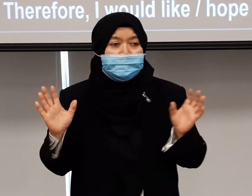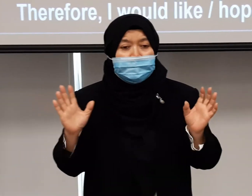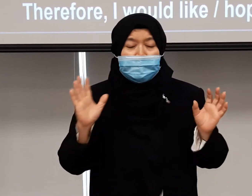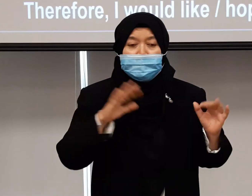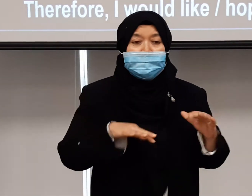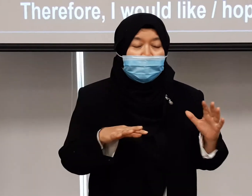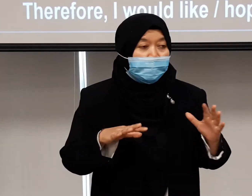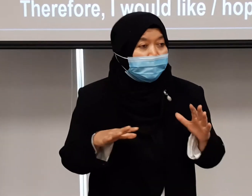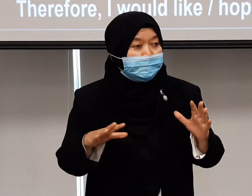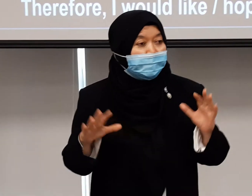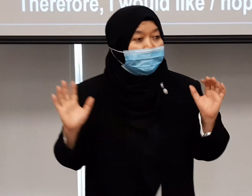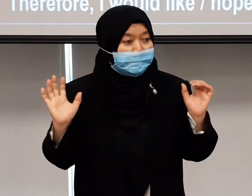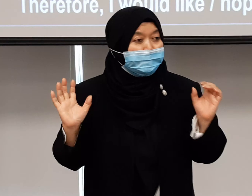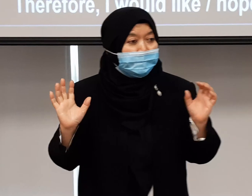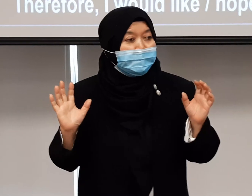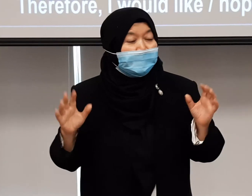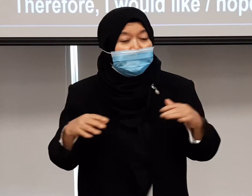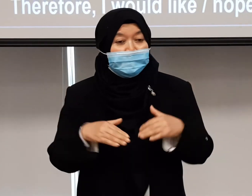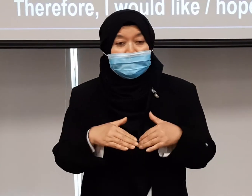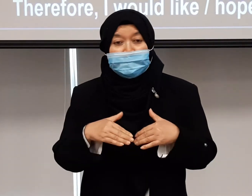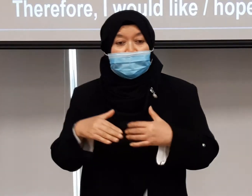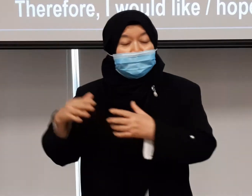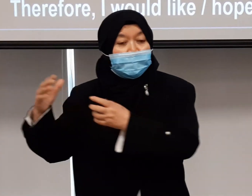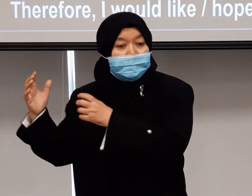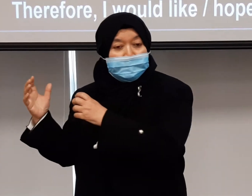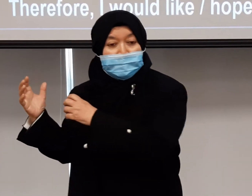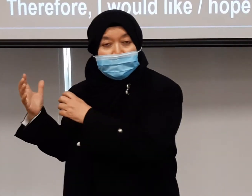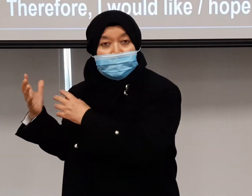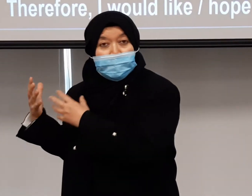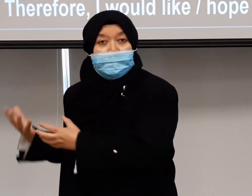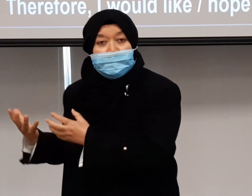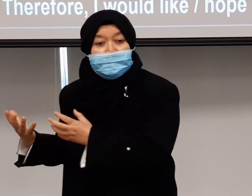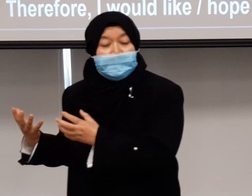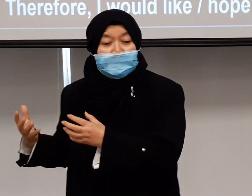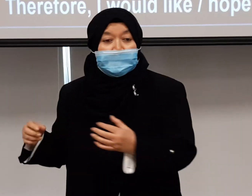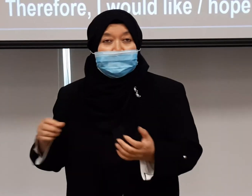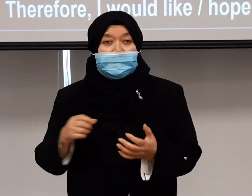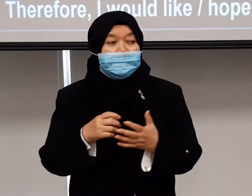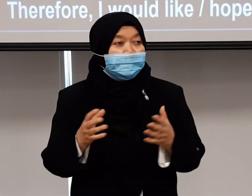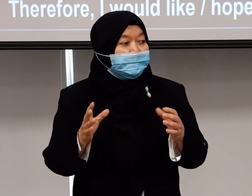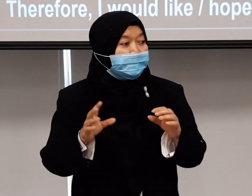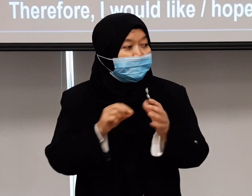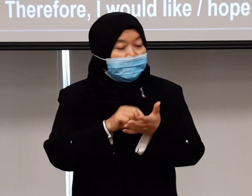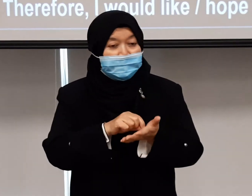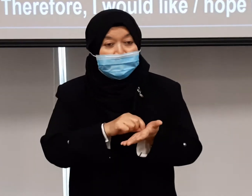why did you go to my house? And you know, you should have come to my office. They said they just, you know,